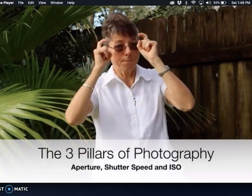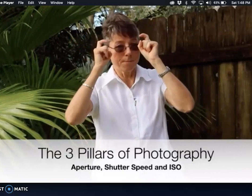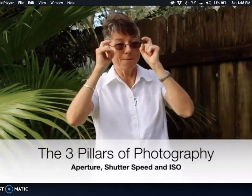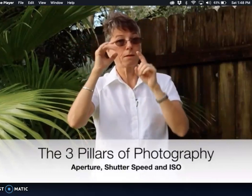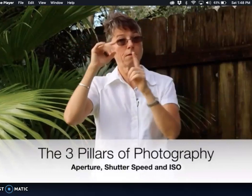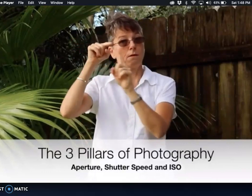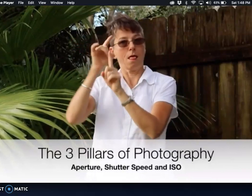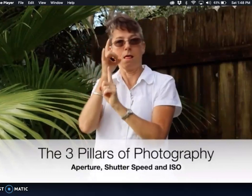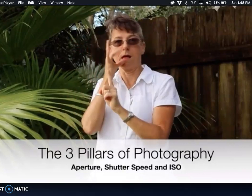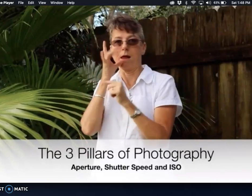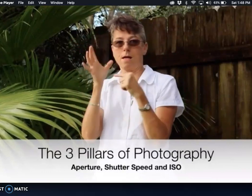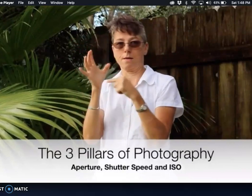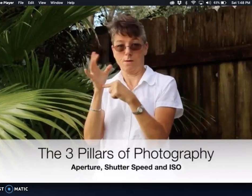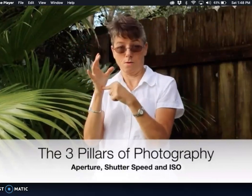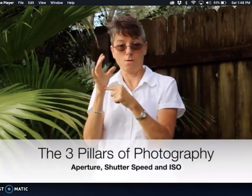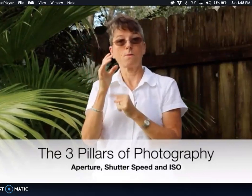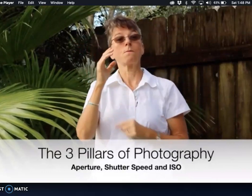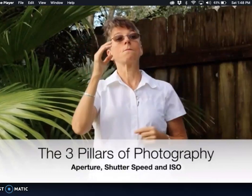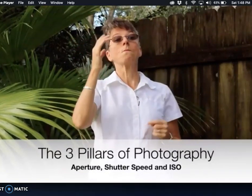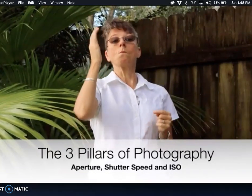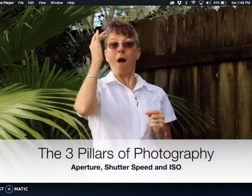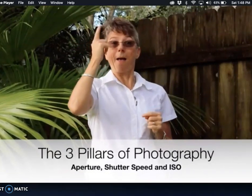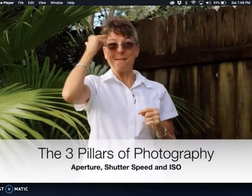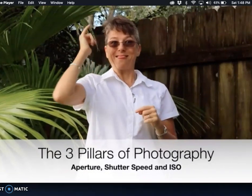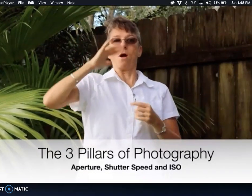So there are three pillars of photography I want to talk about: light,